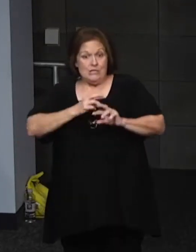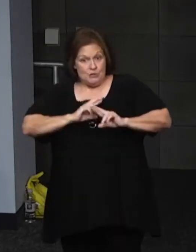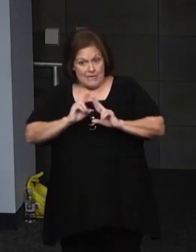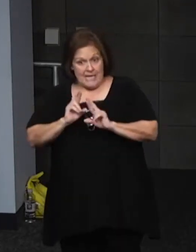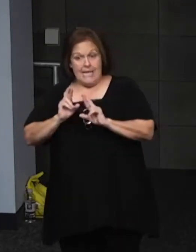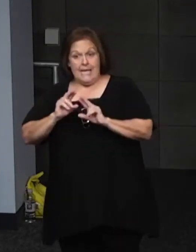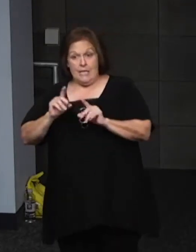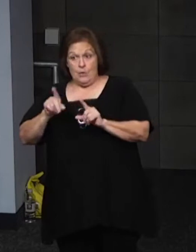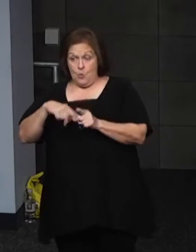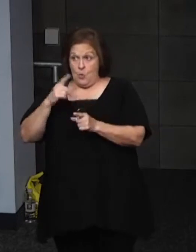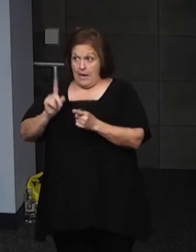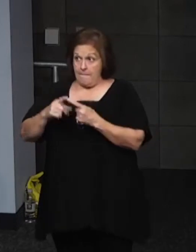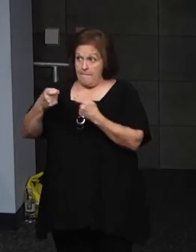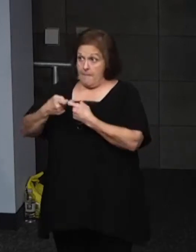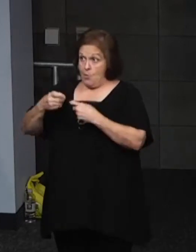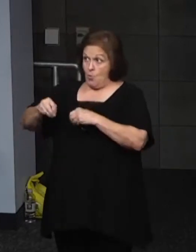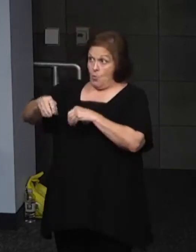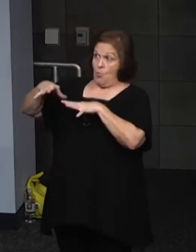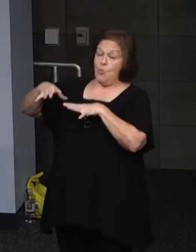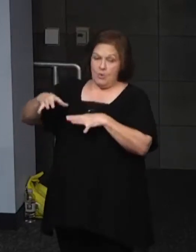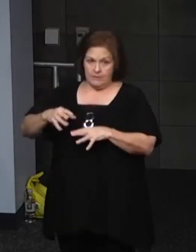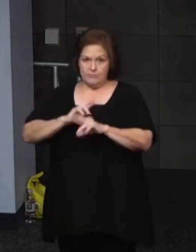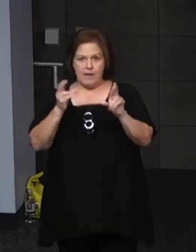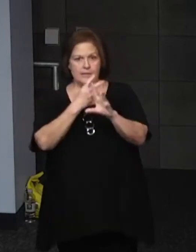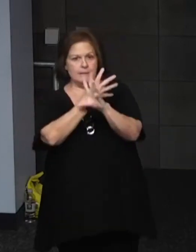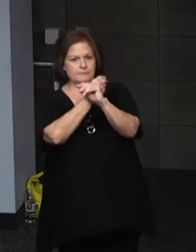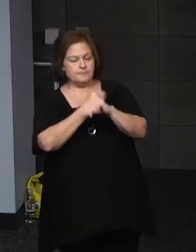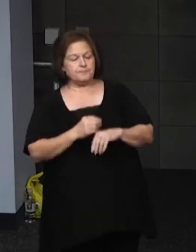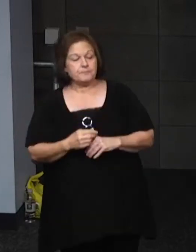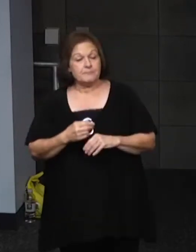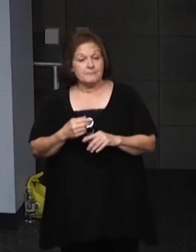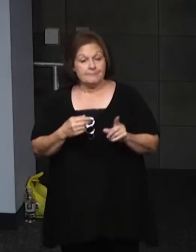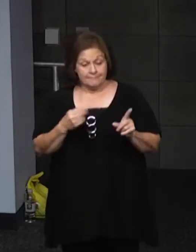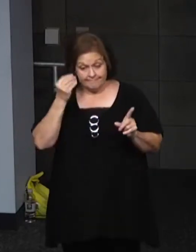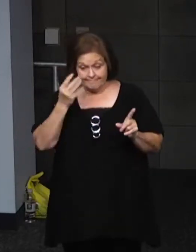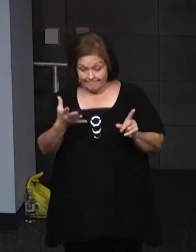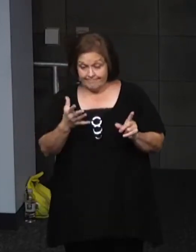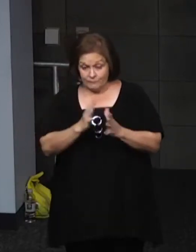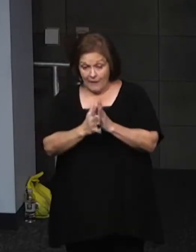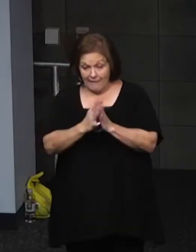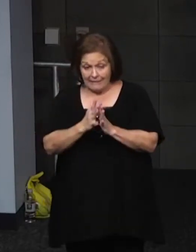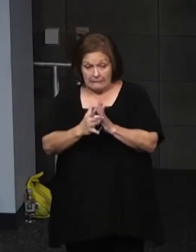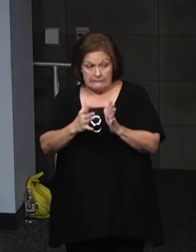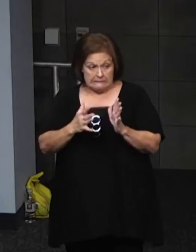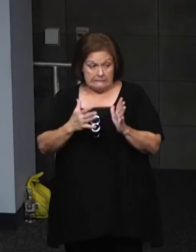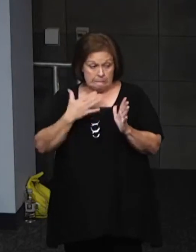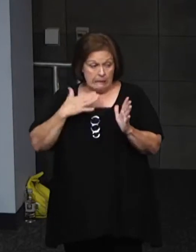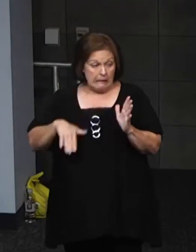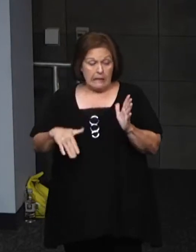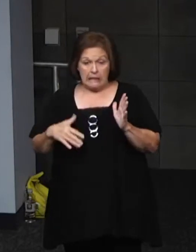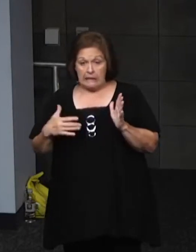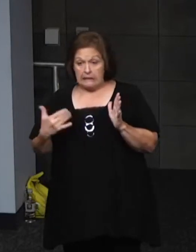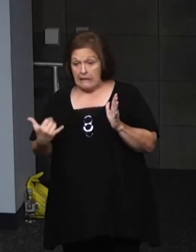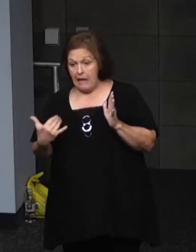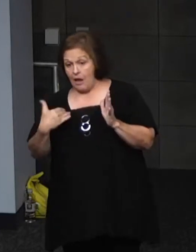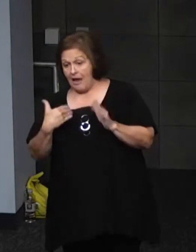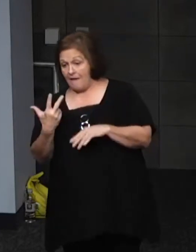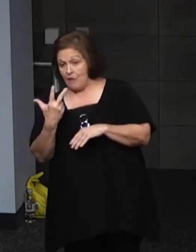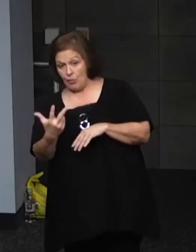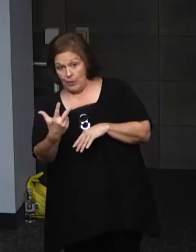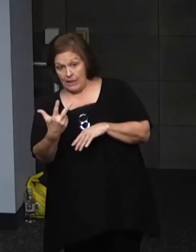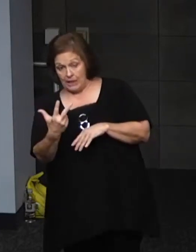as the power comes on. But just to give you an idea how bad traffic is, we're aware right now of 3 traffic